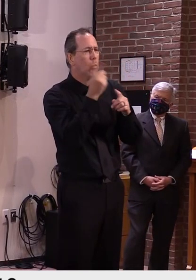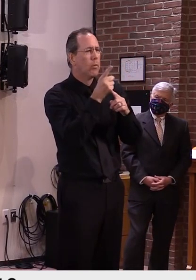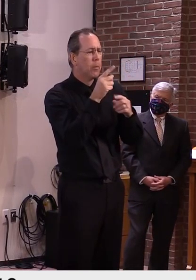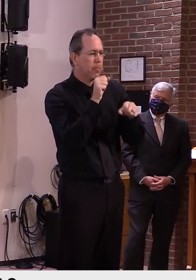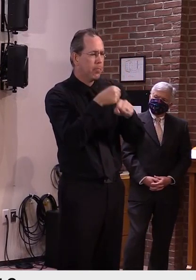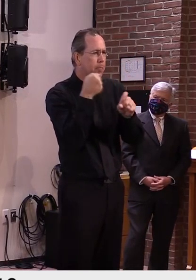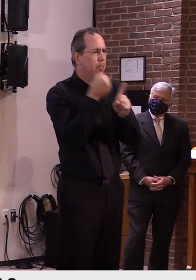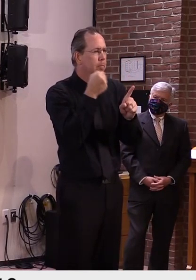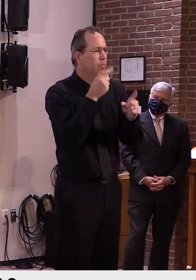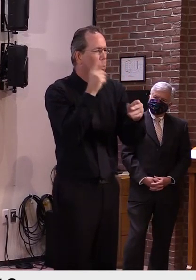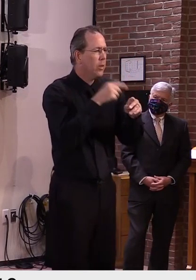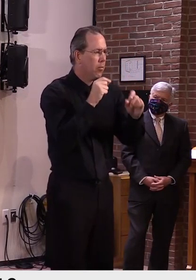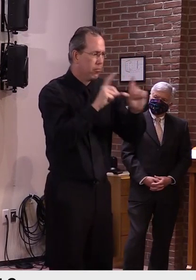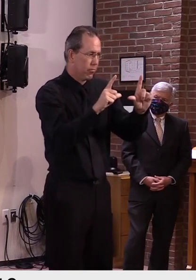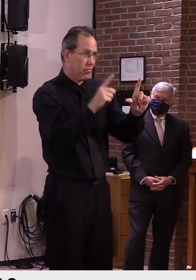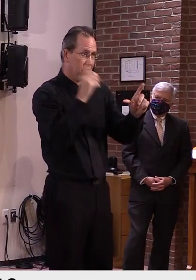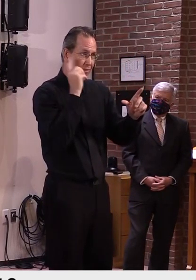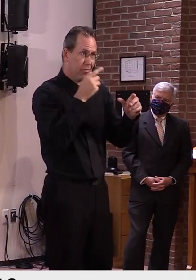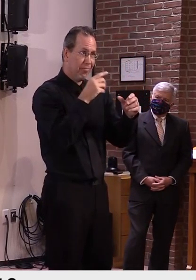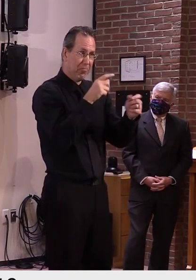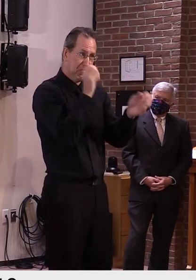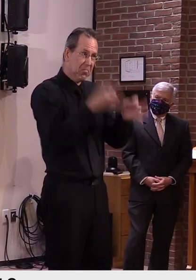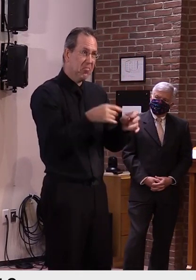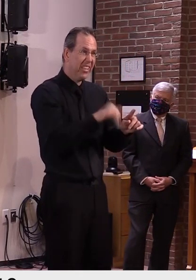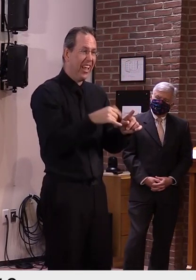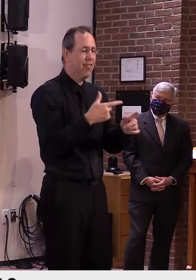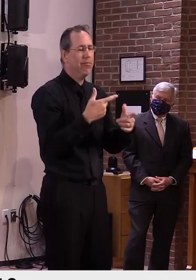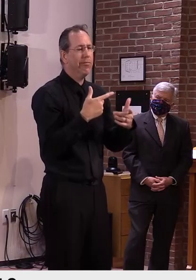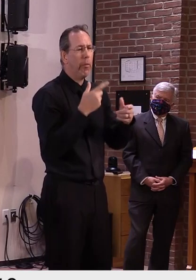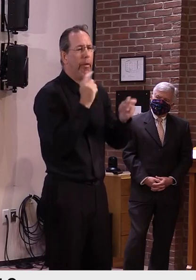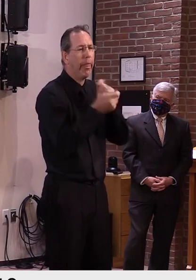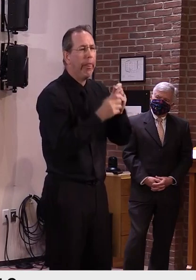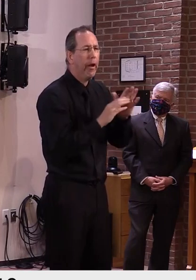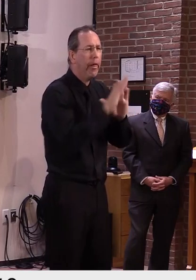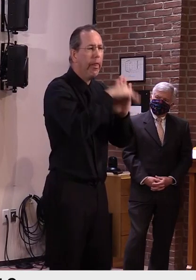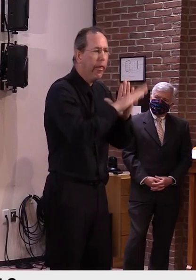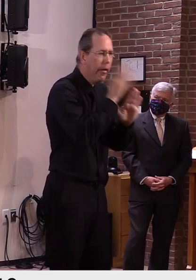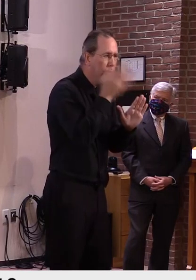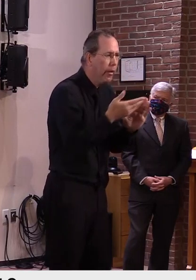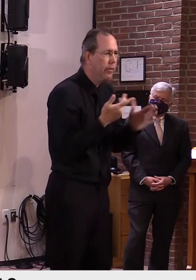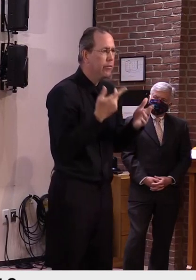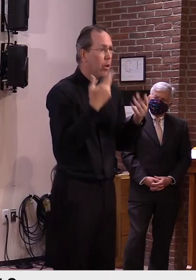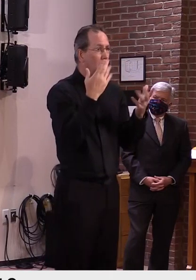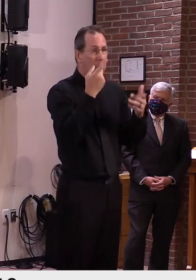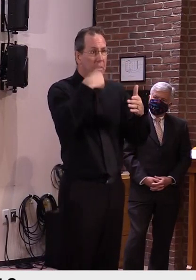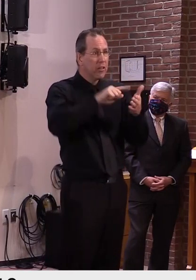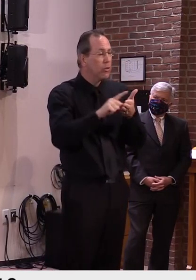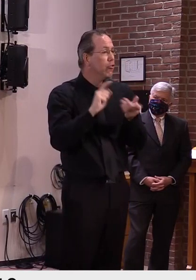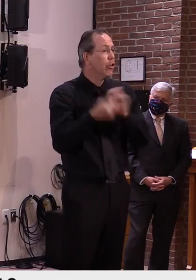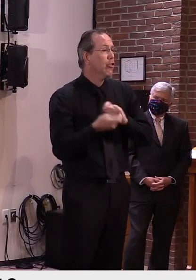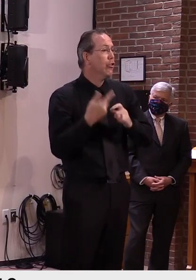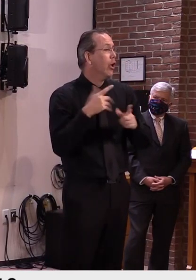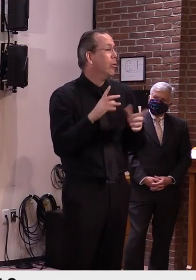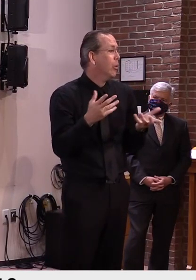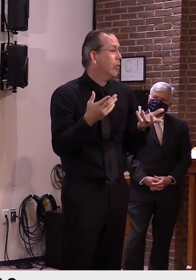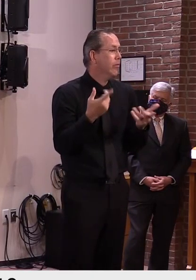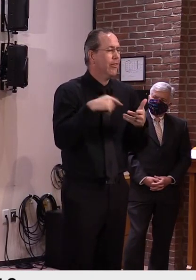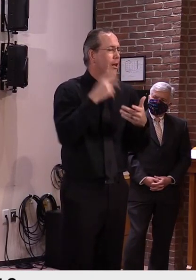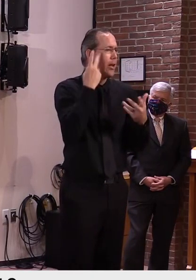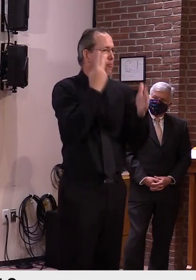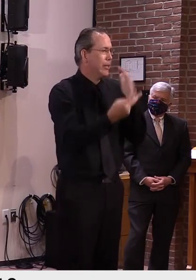And while you might be the hero this week, you might be the villain next week, and perception changes. So, again,